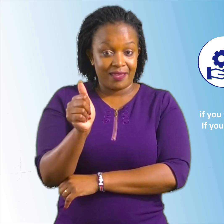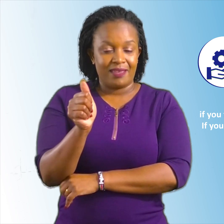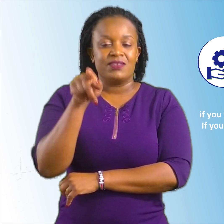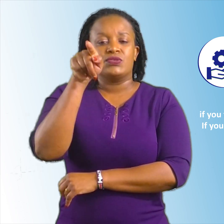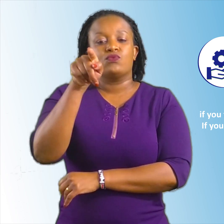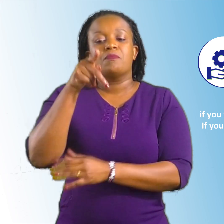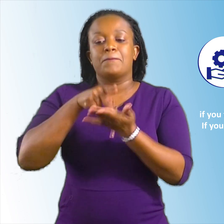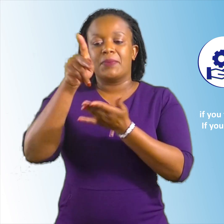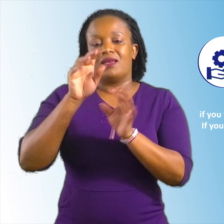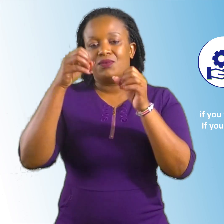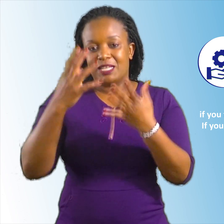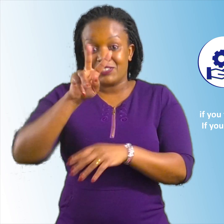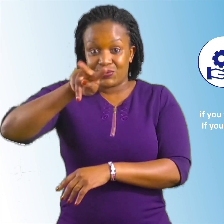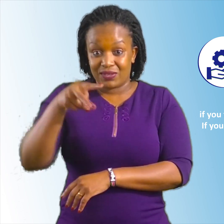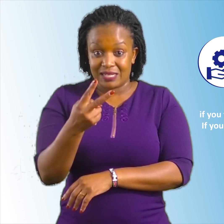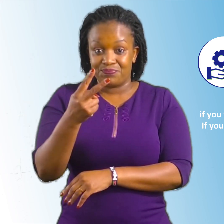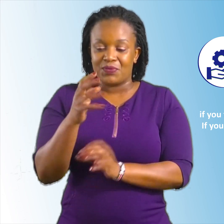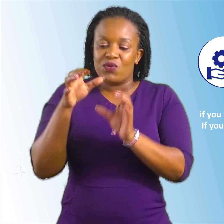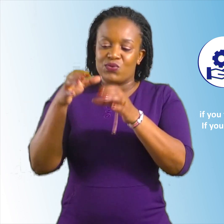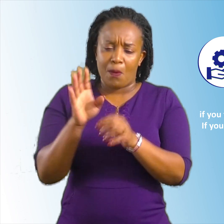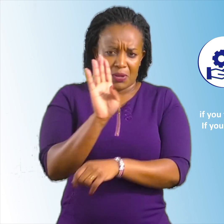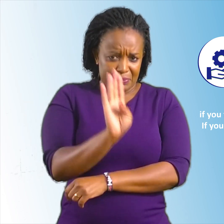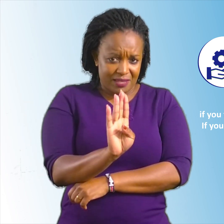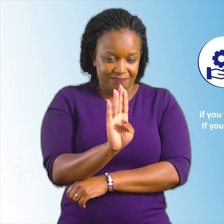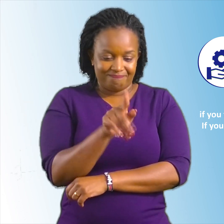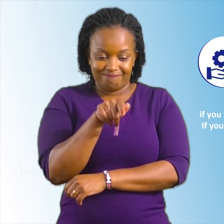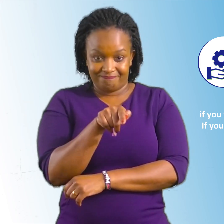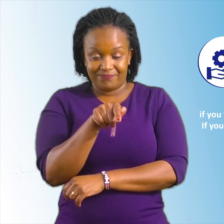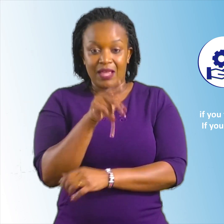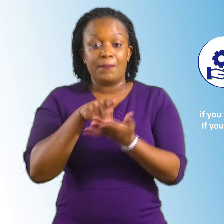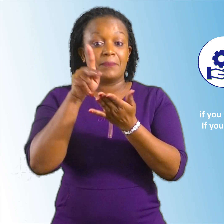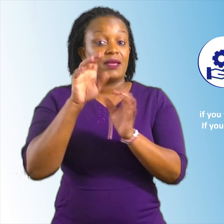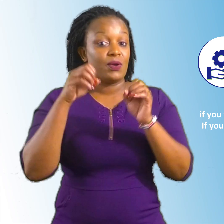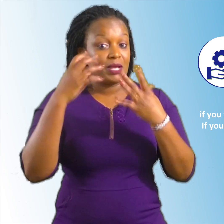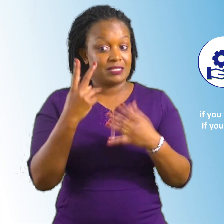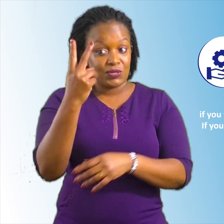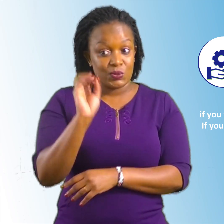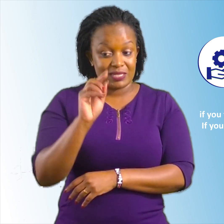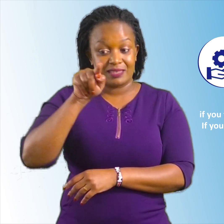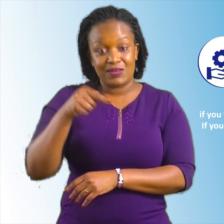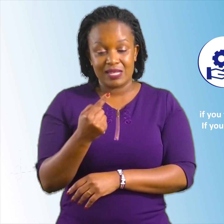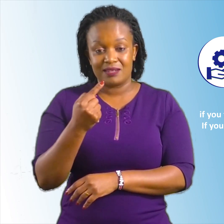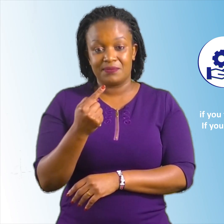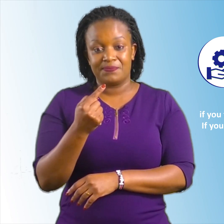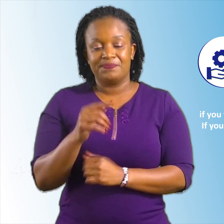you will be charged $2,000. If you take Category B, you will be charged